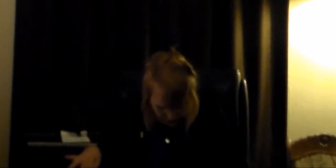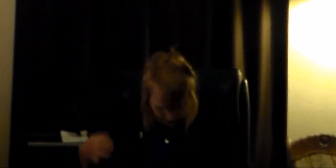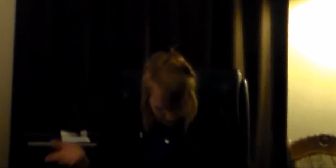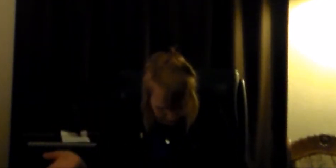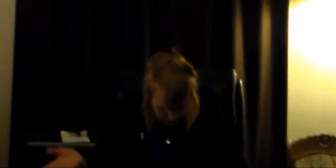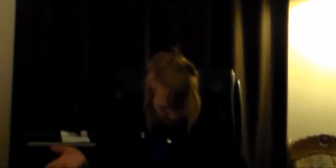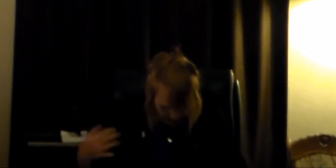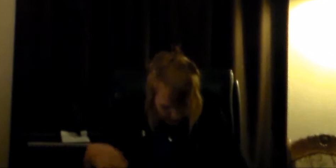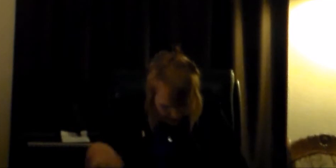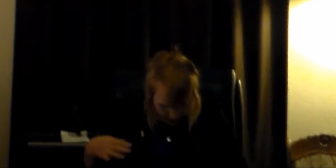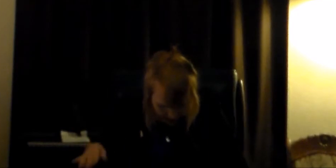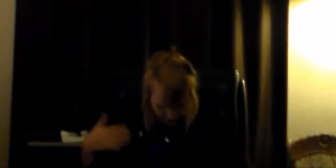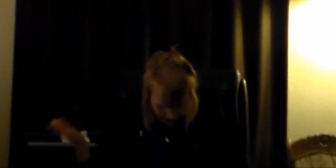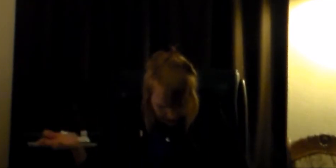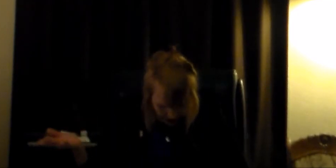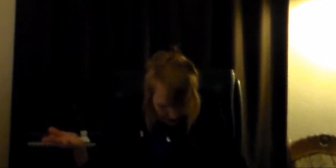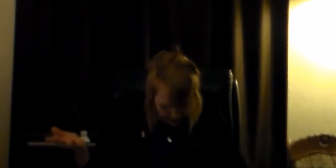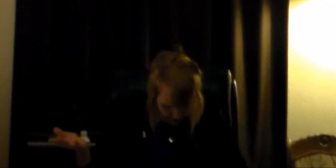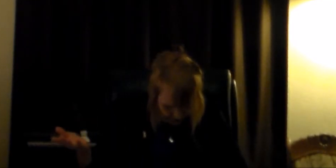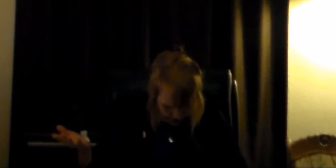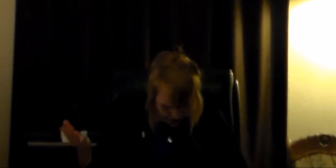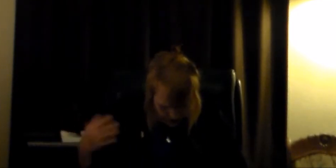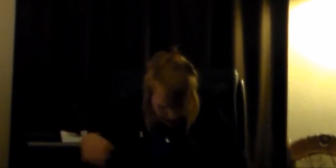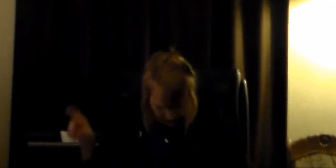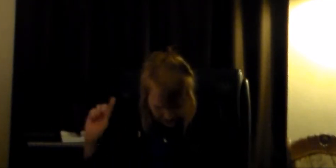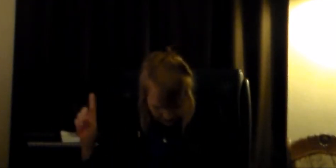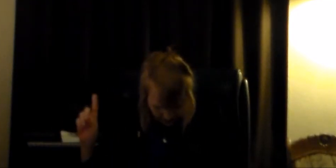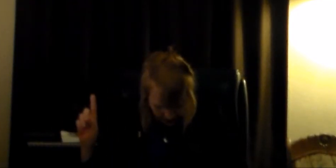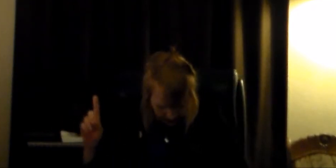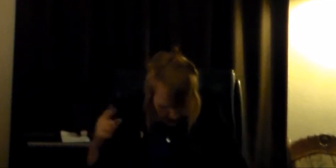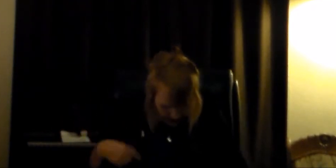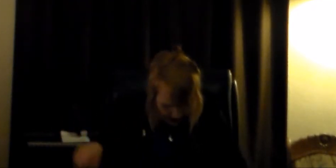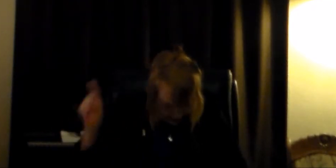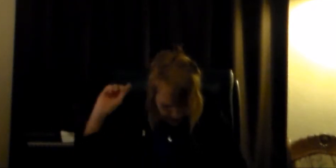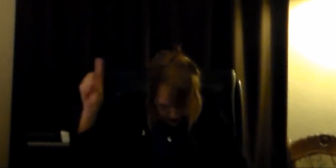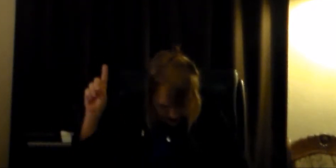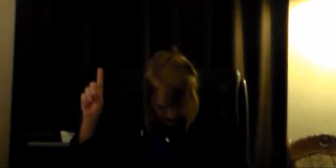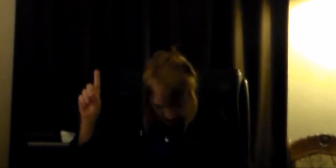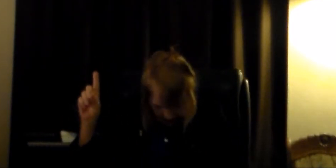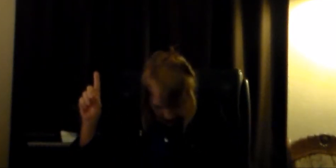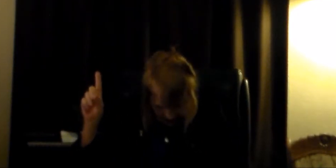destroying others. But I am like an olive tree flourishing in the house of God. I trust in God.